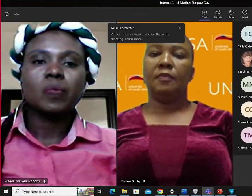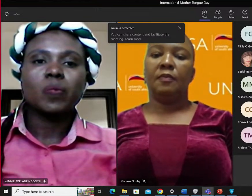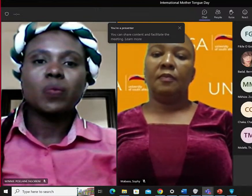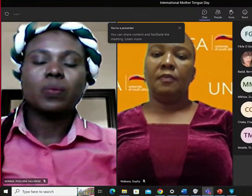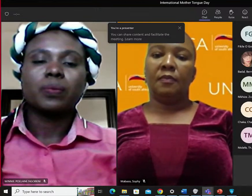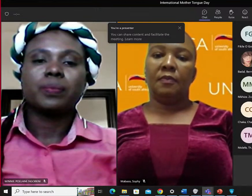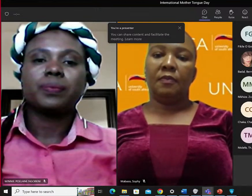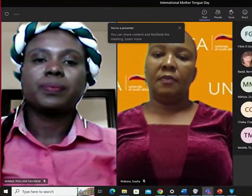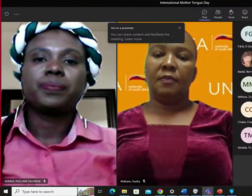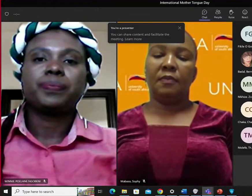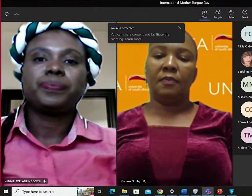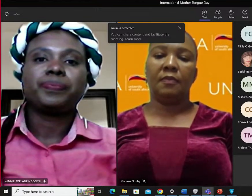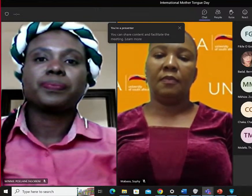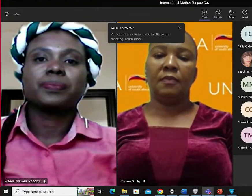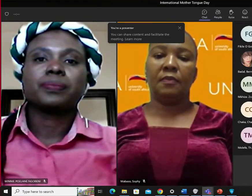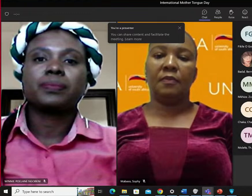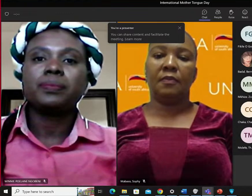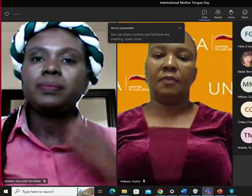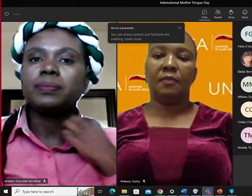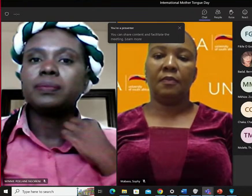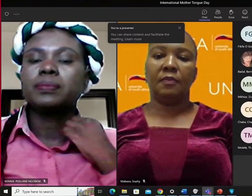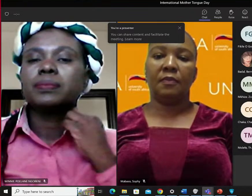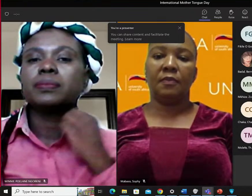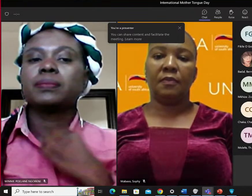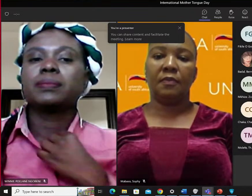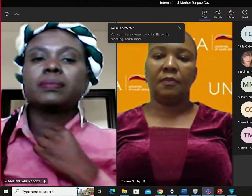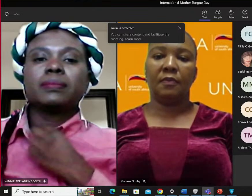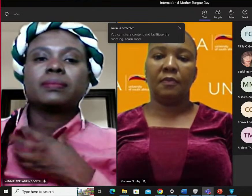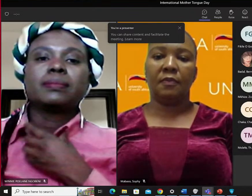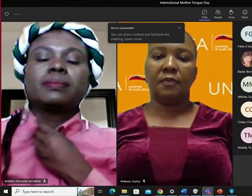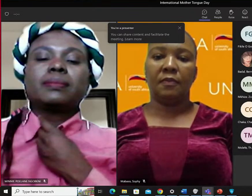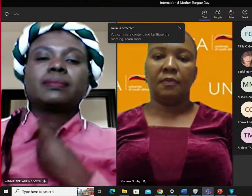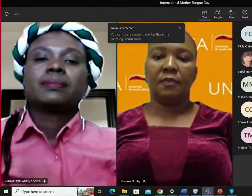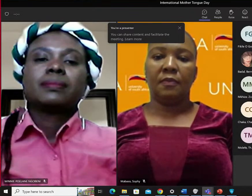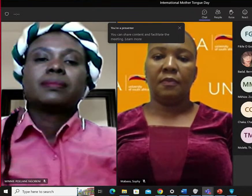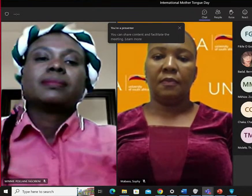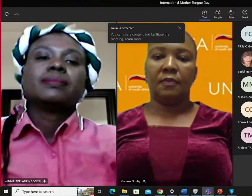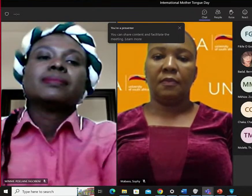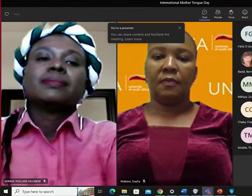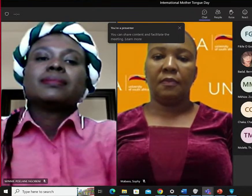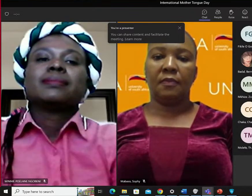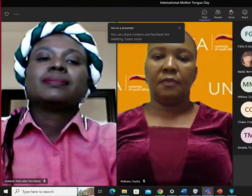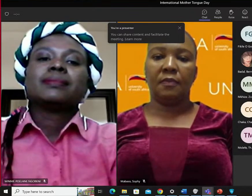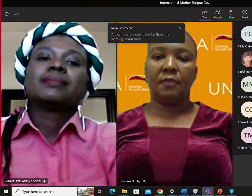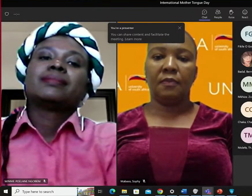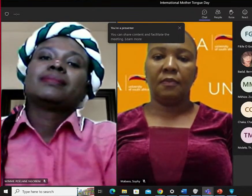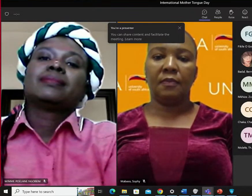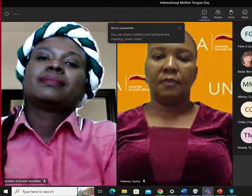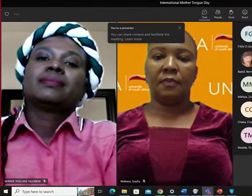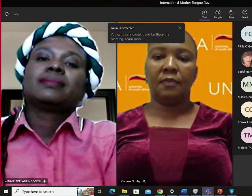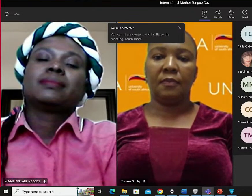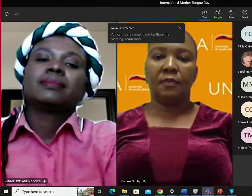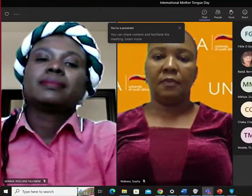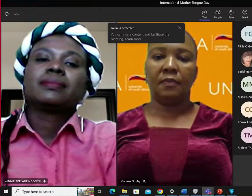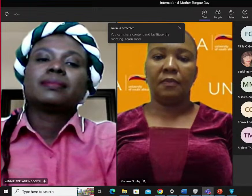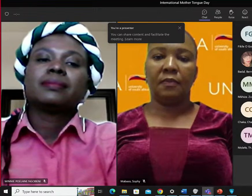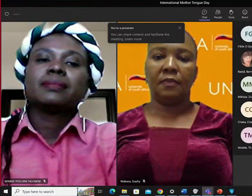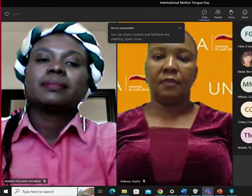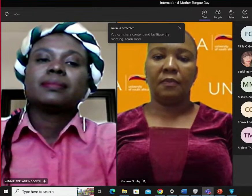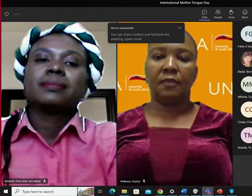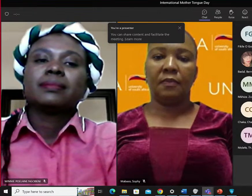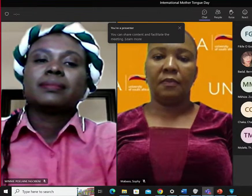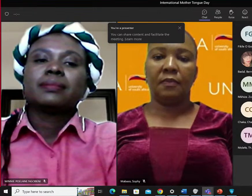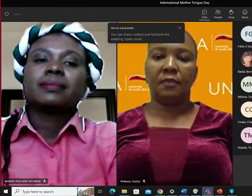Ndithe ndanke nontulo, danke nontulo ndanke, danke nontulo. Masambe siphela